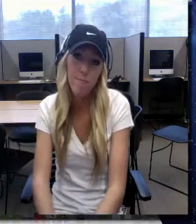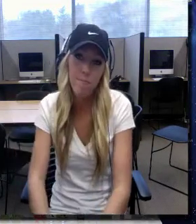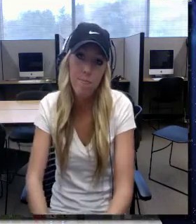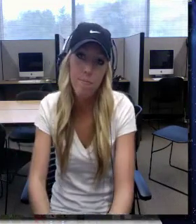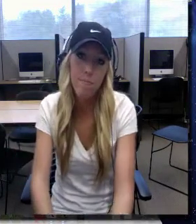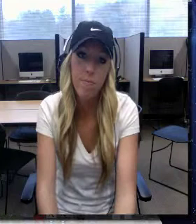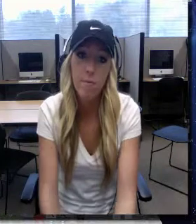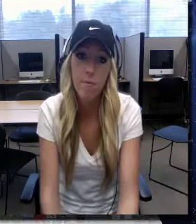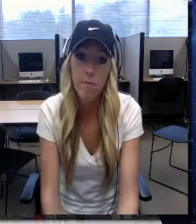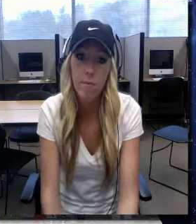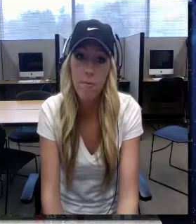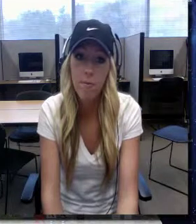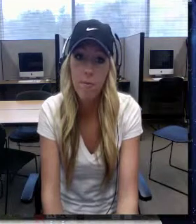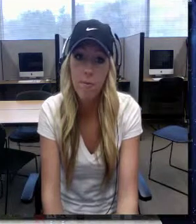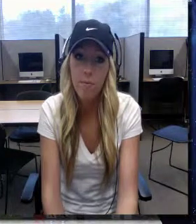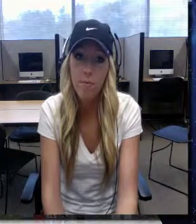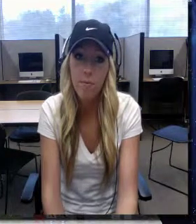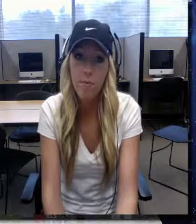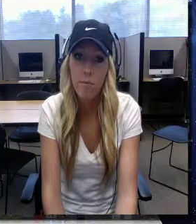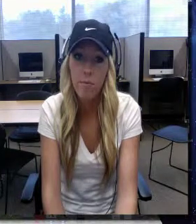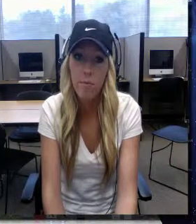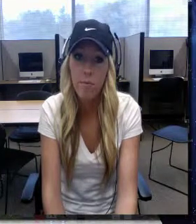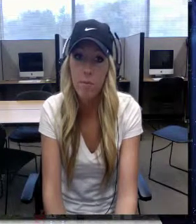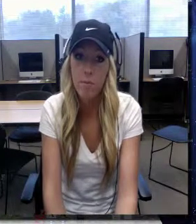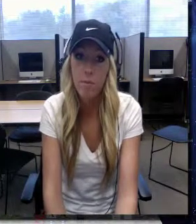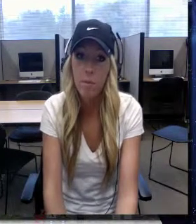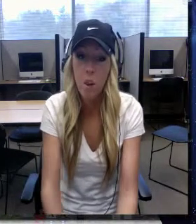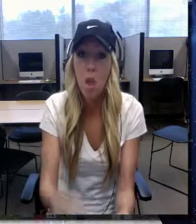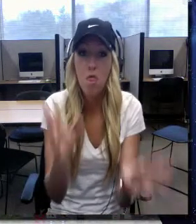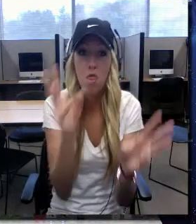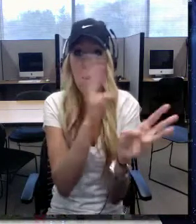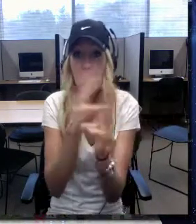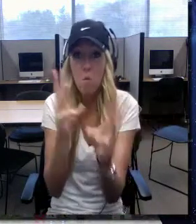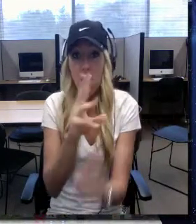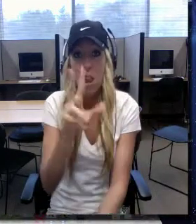With the wind 35 degrees on the other side of the boat.